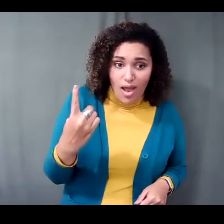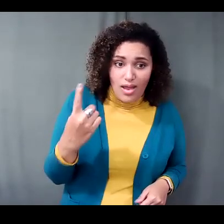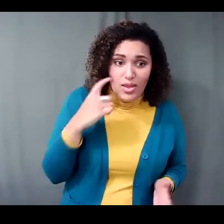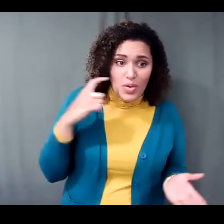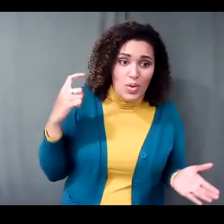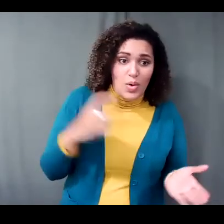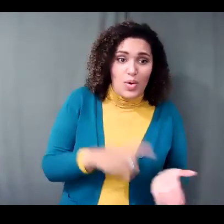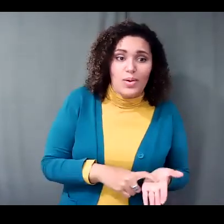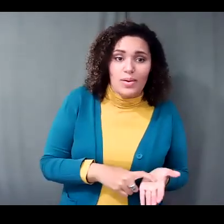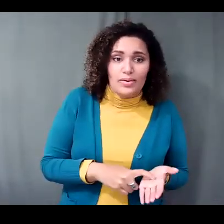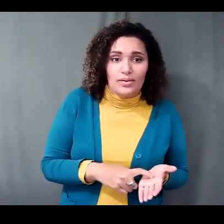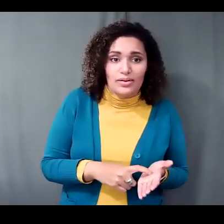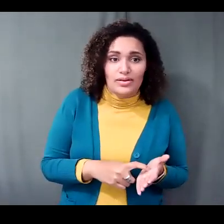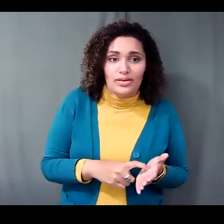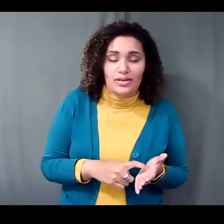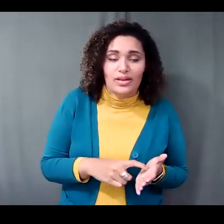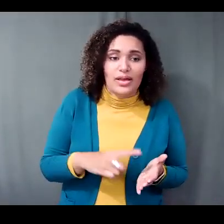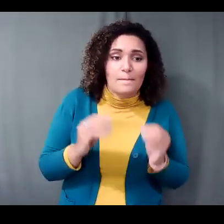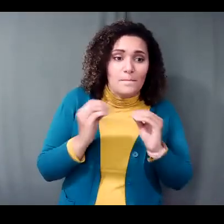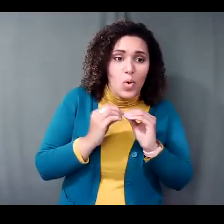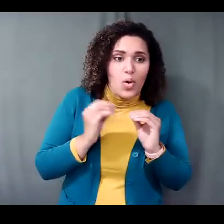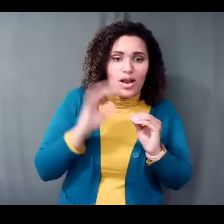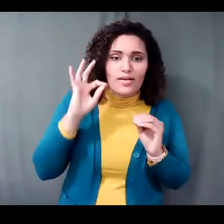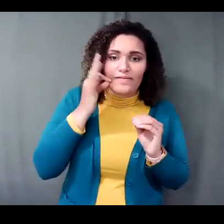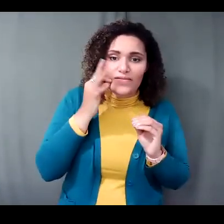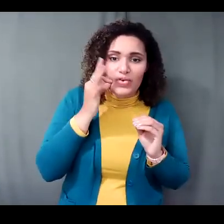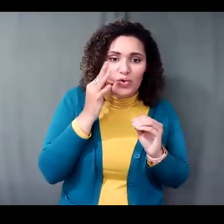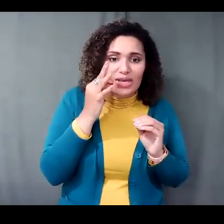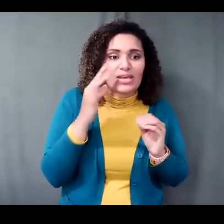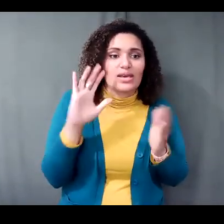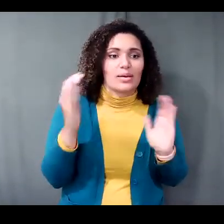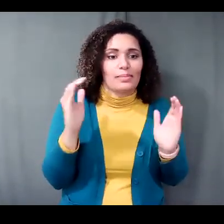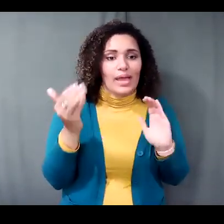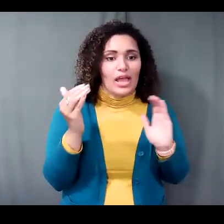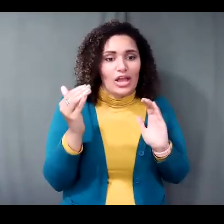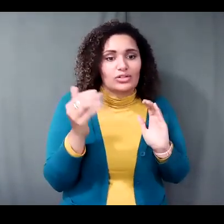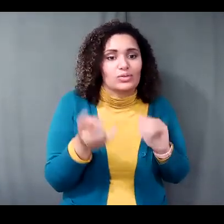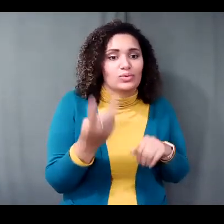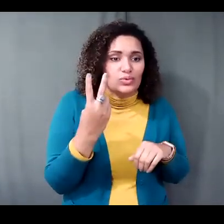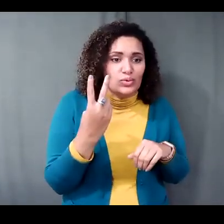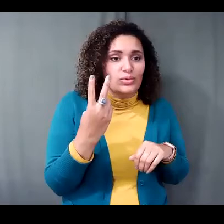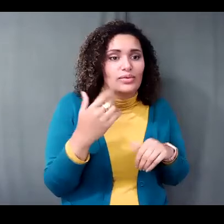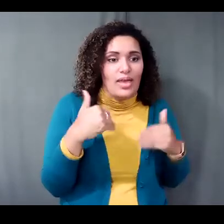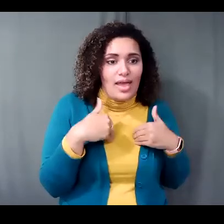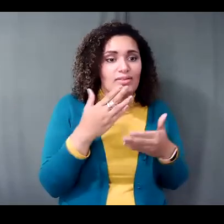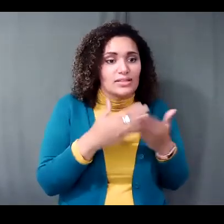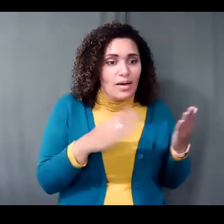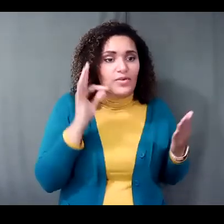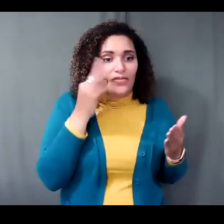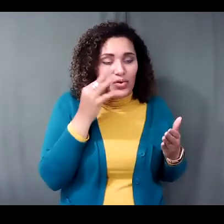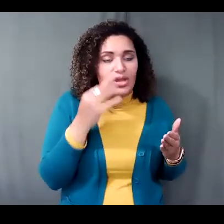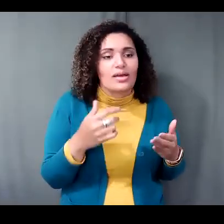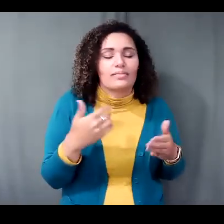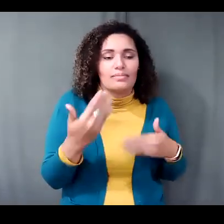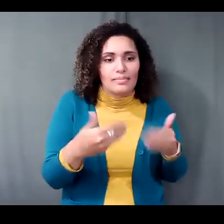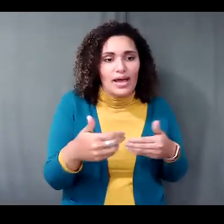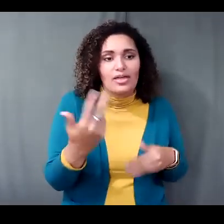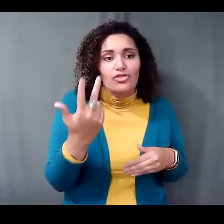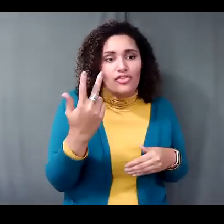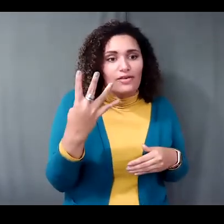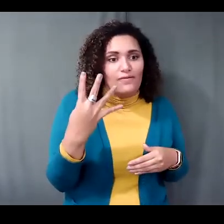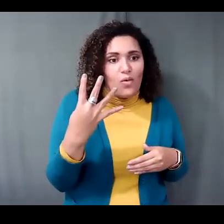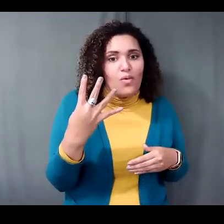take the wax off. It will go right through the wax. And it's not like a foil. You won't have a whole mess. And I think